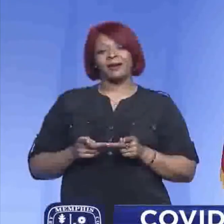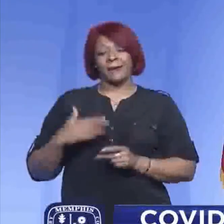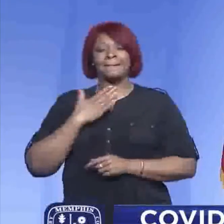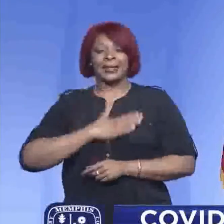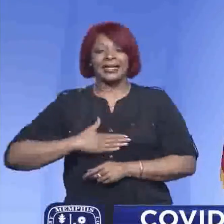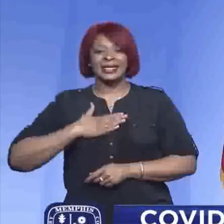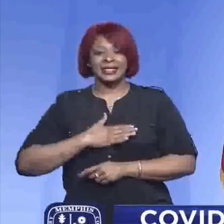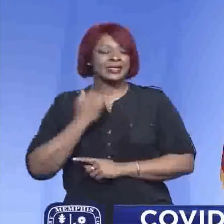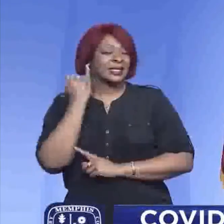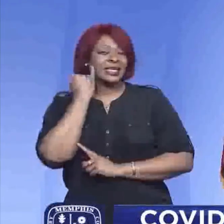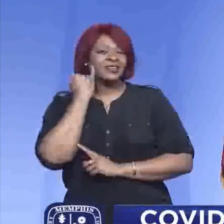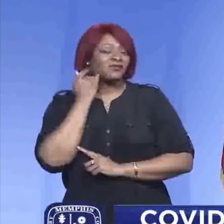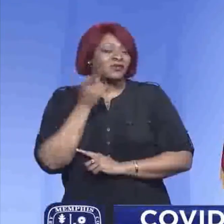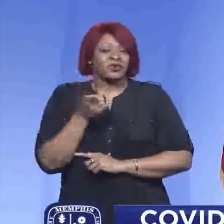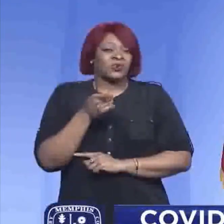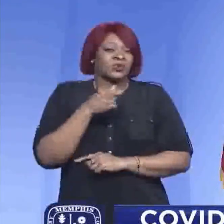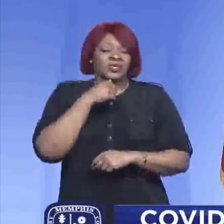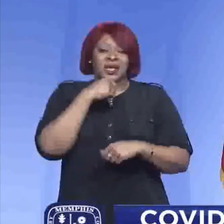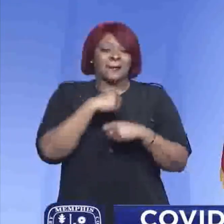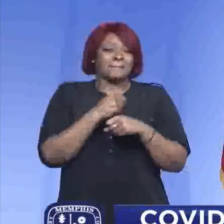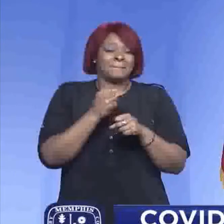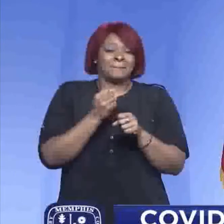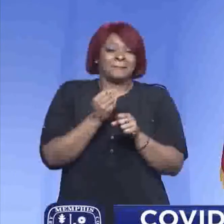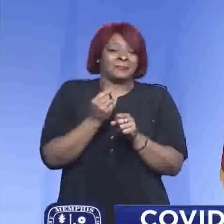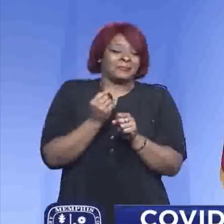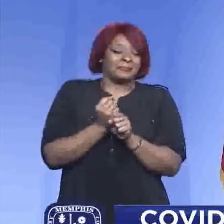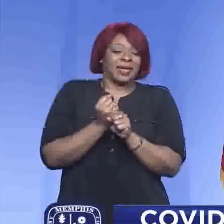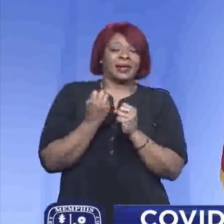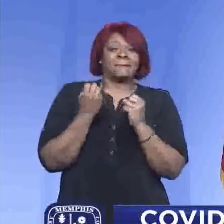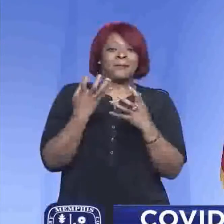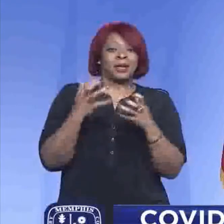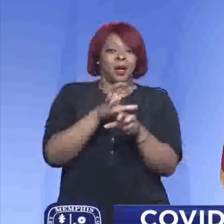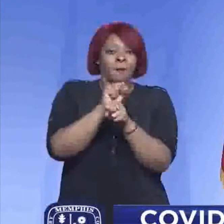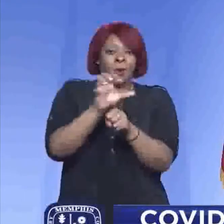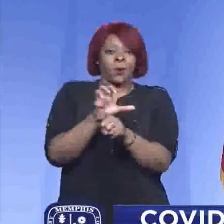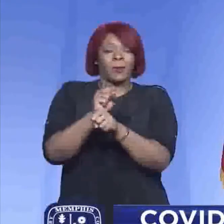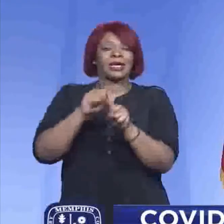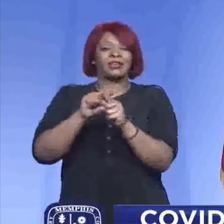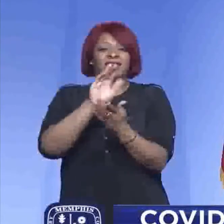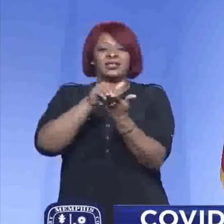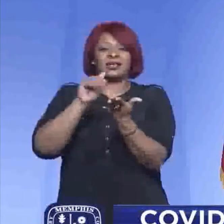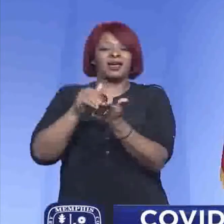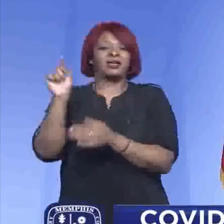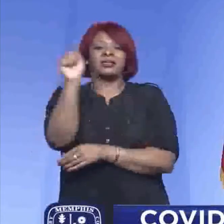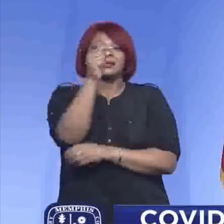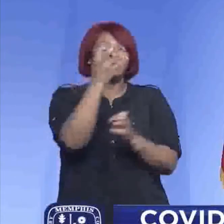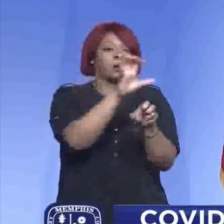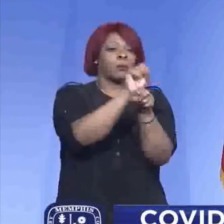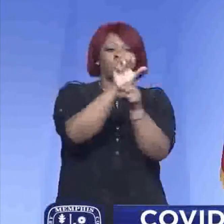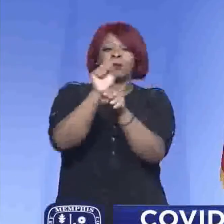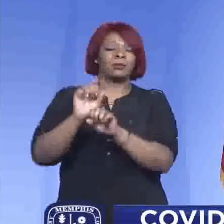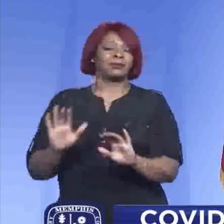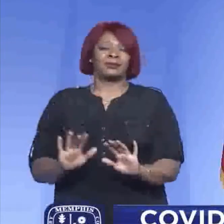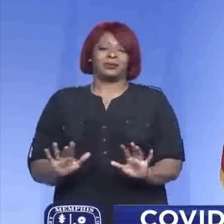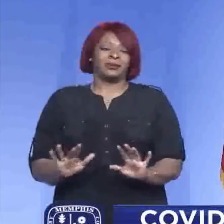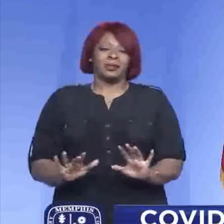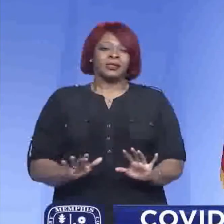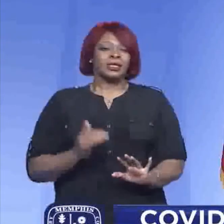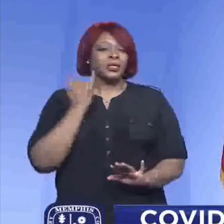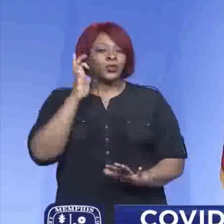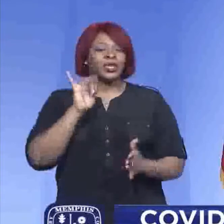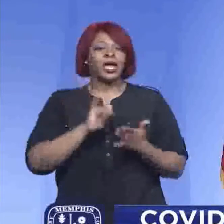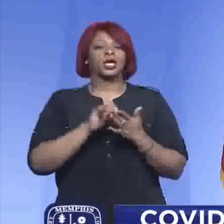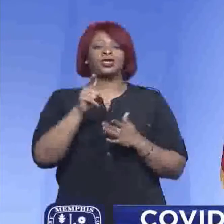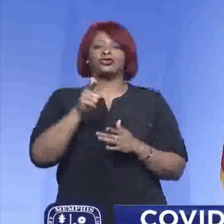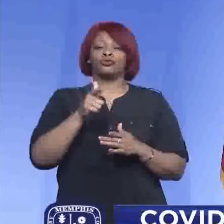Please, if you don't make multiple appointments at different sites, because when you do that, you are